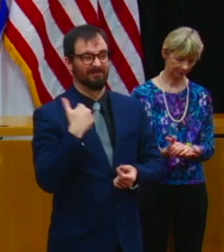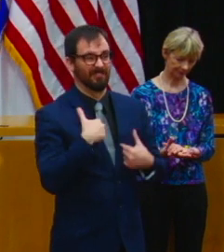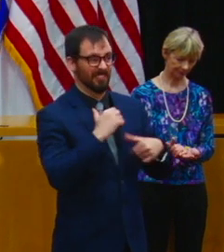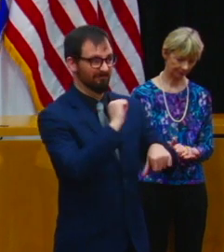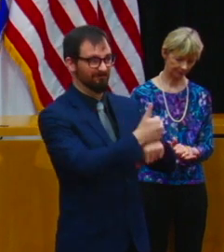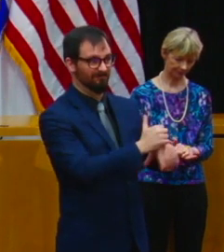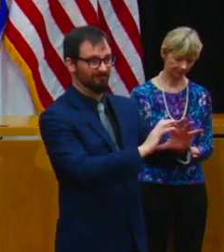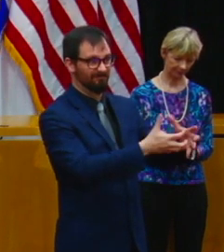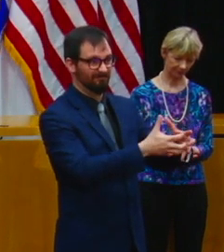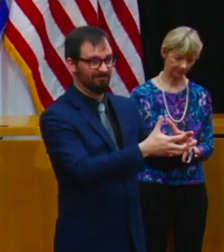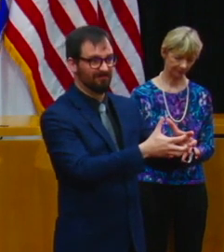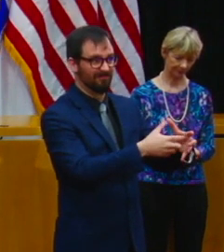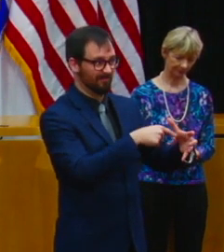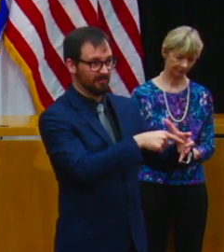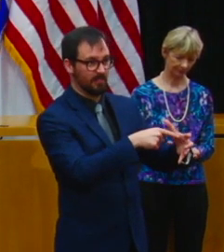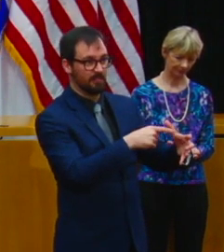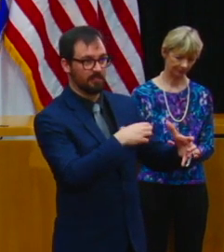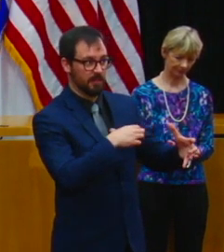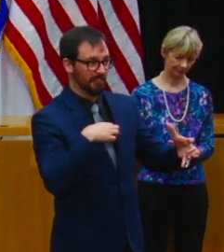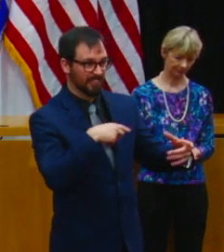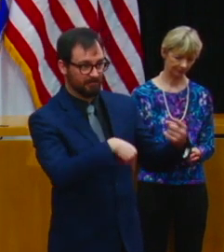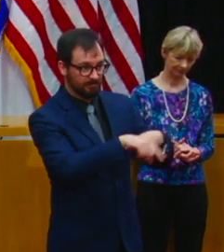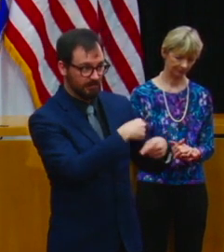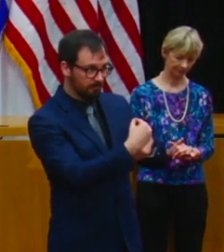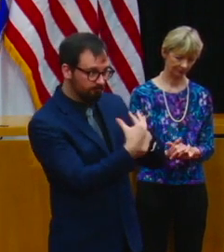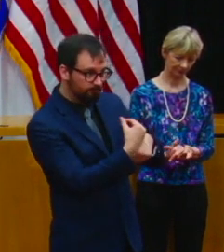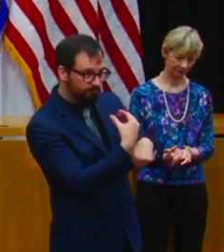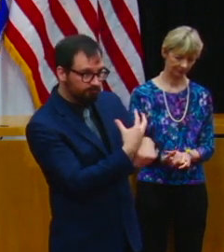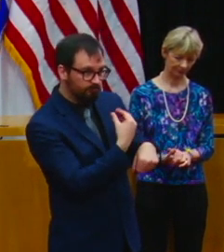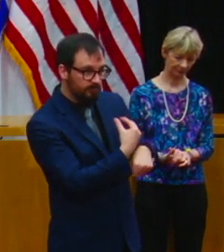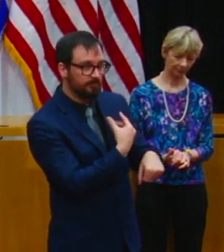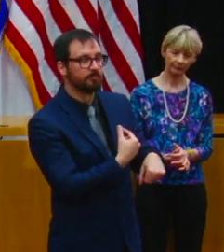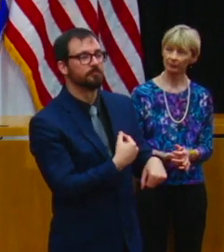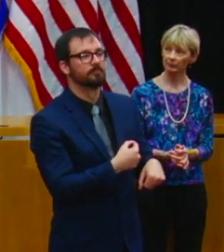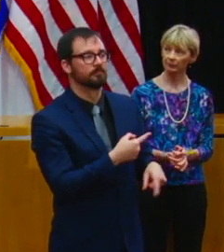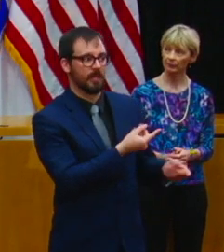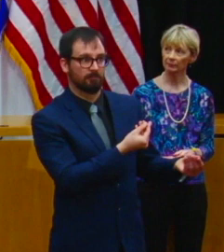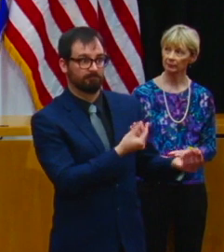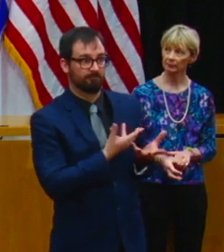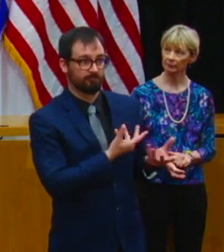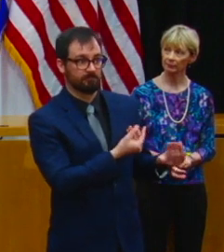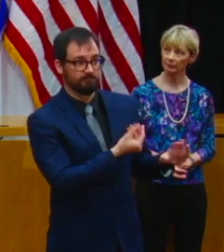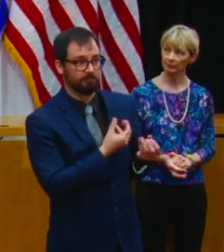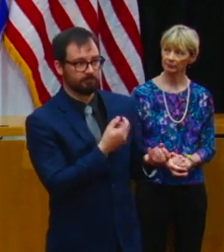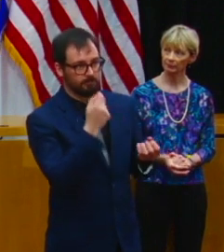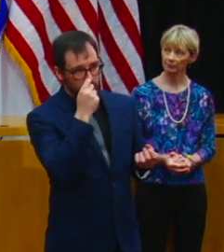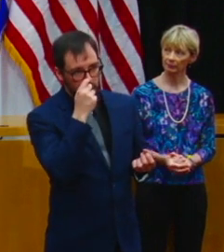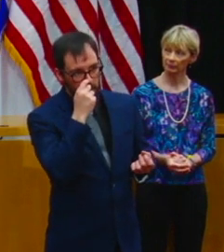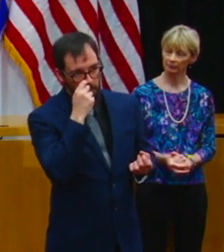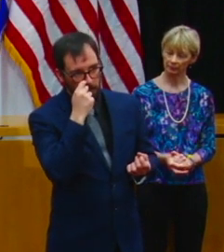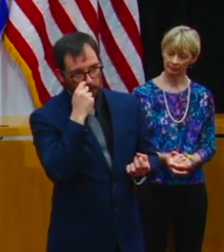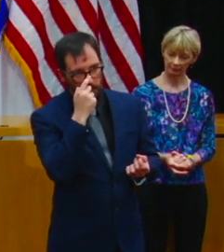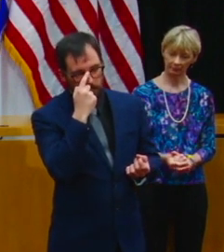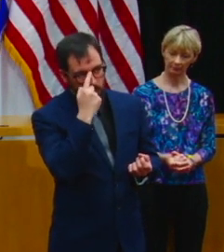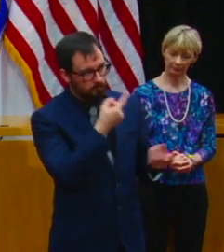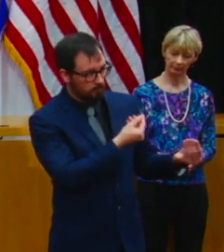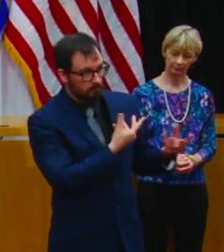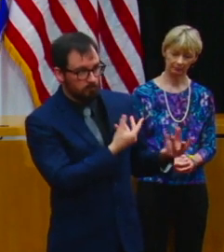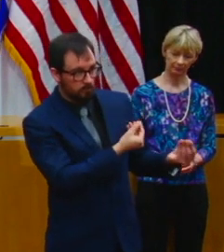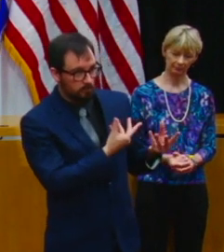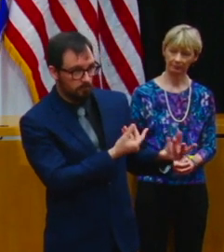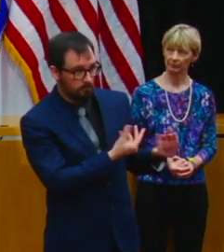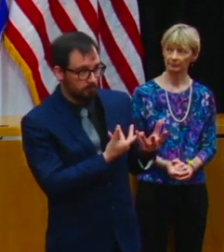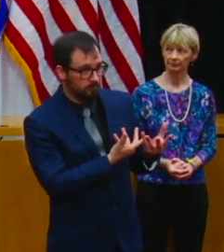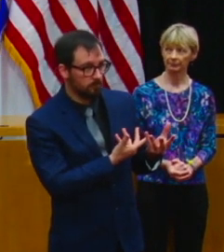by Secretary Sutter's, and the advisory, the information we're getting from public health experts and from healthcare providers here in